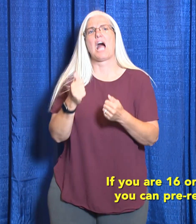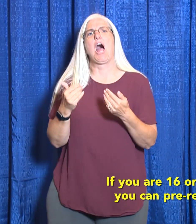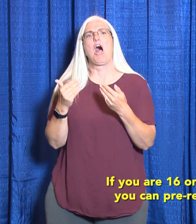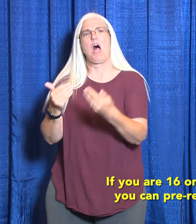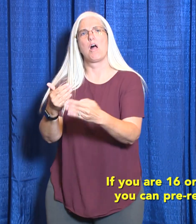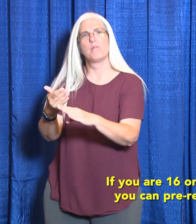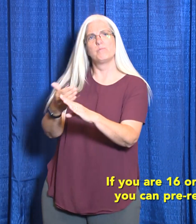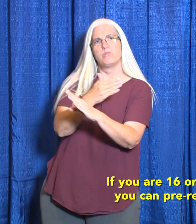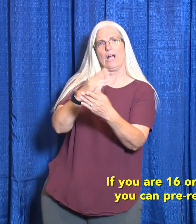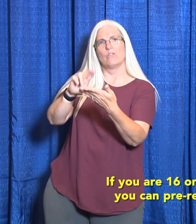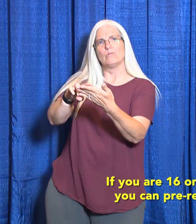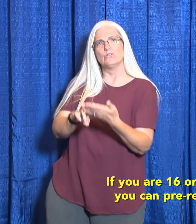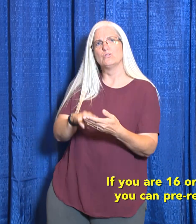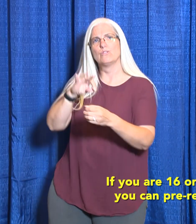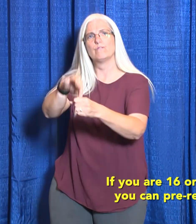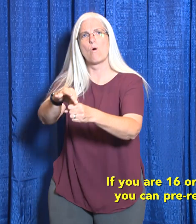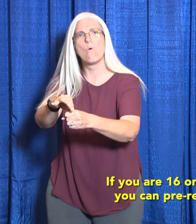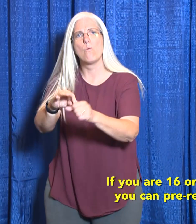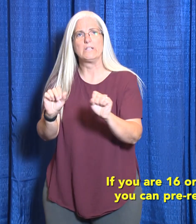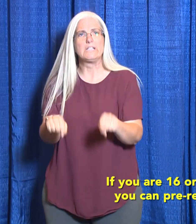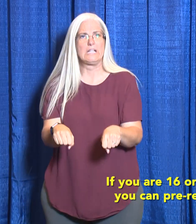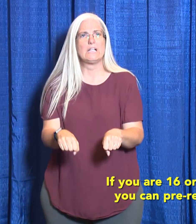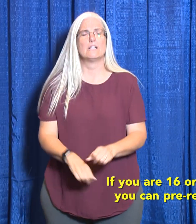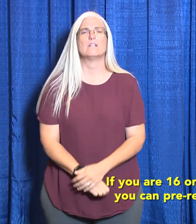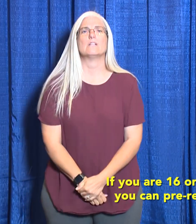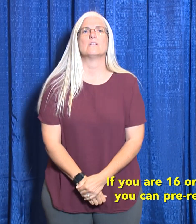can pre-register to vote.